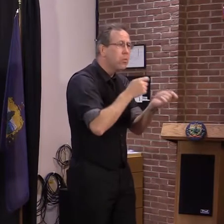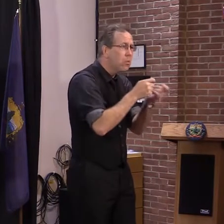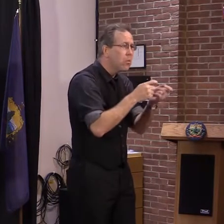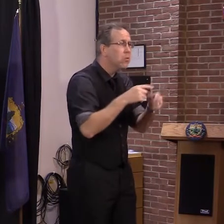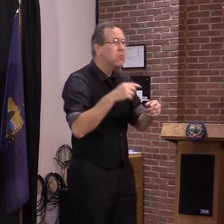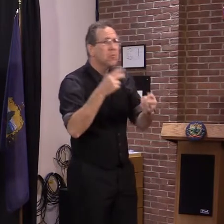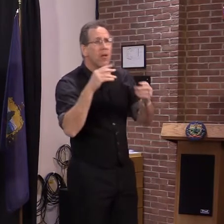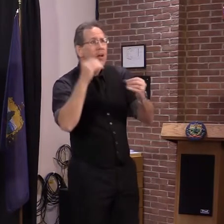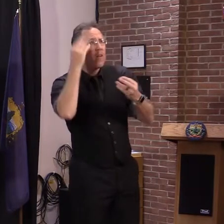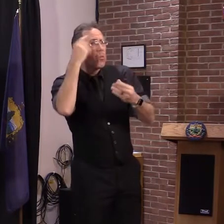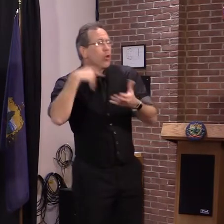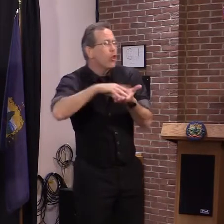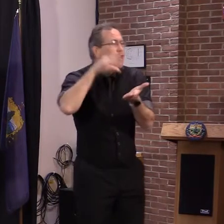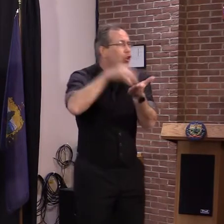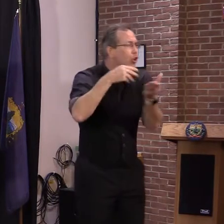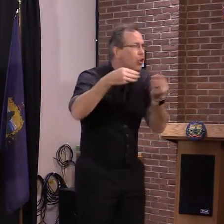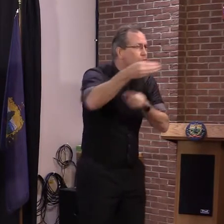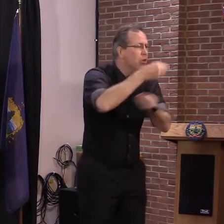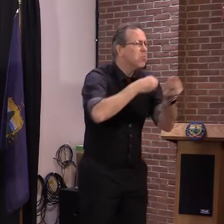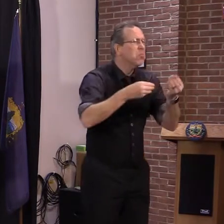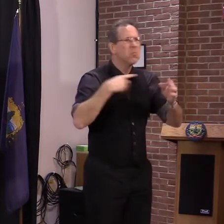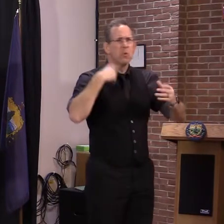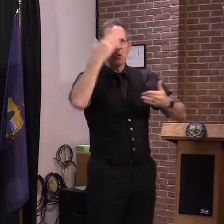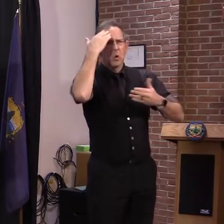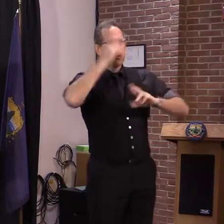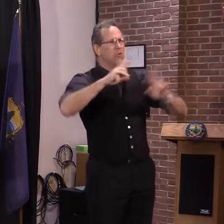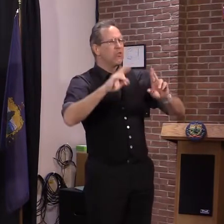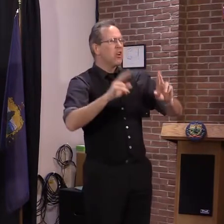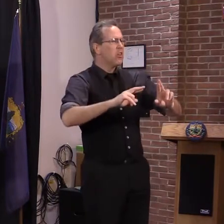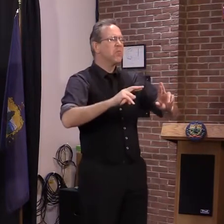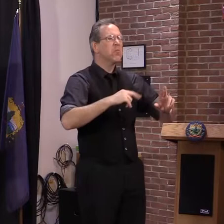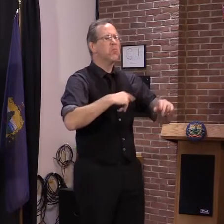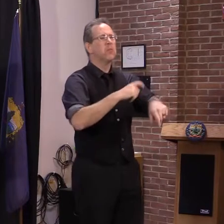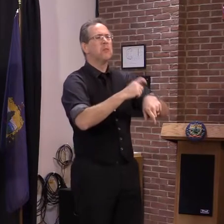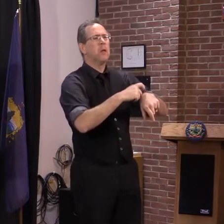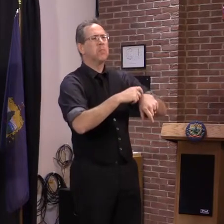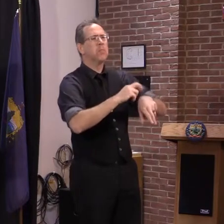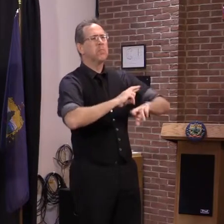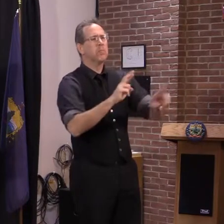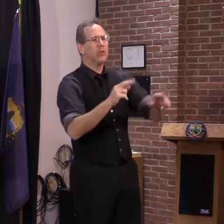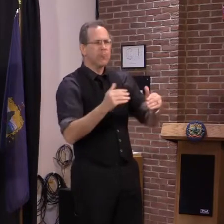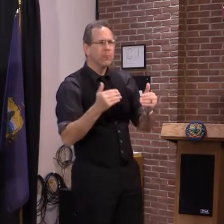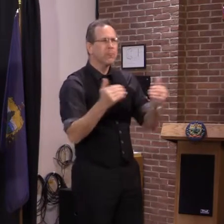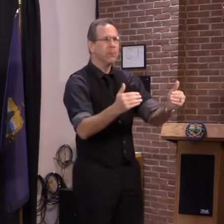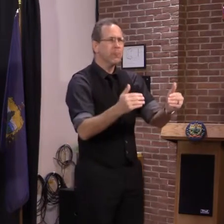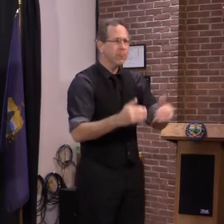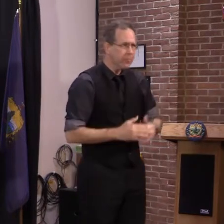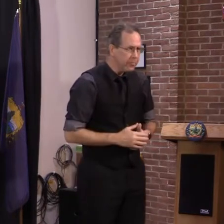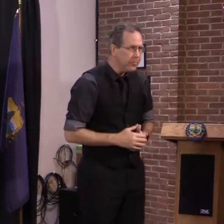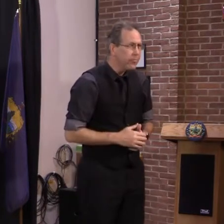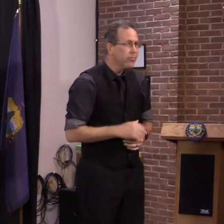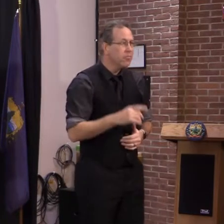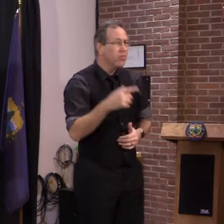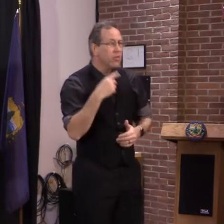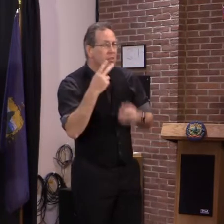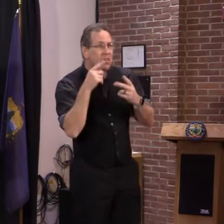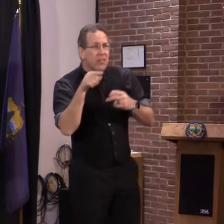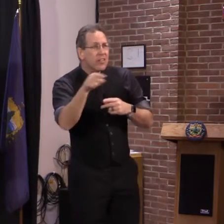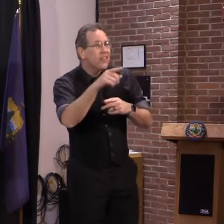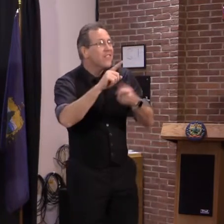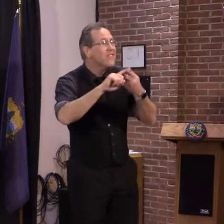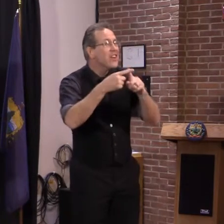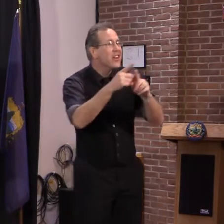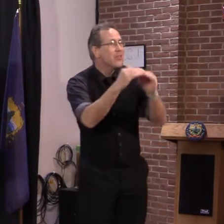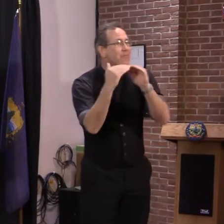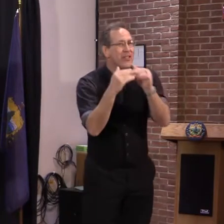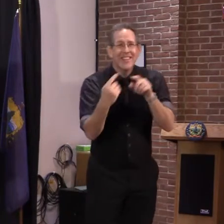now. The risk of kids not being able to see the faces of friends, the anxiety that comes with a constant reminder